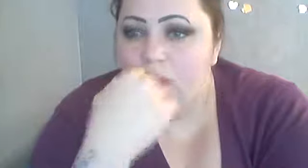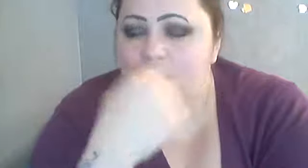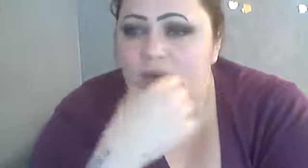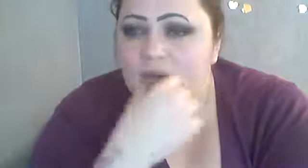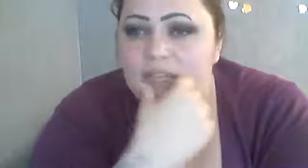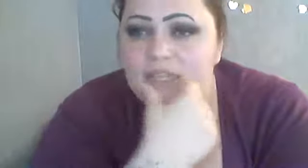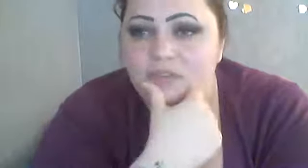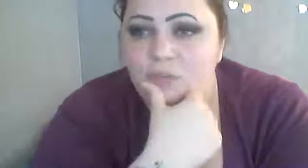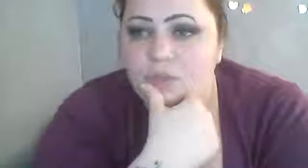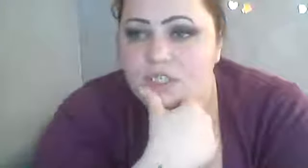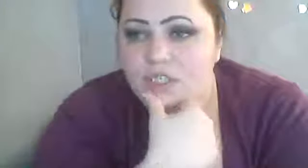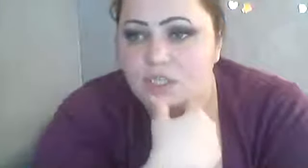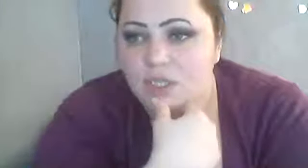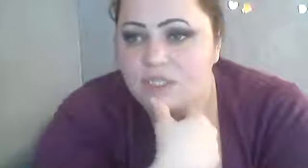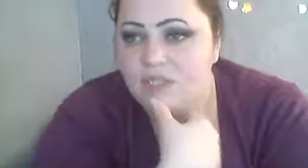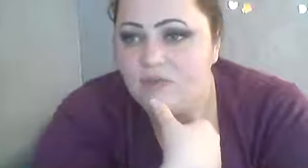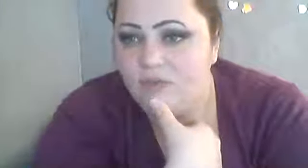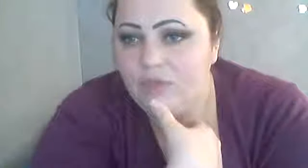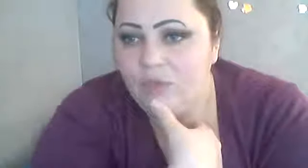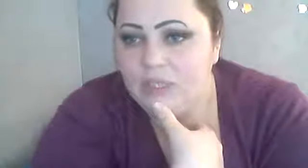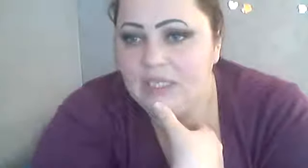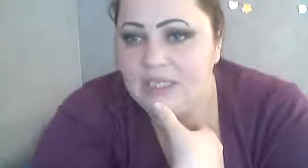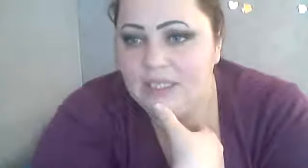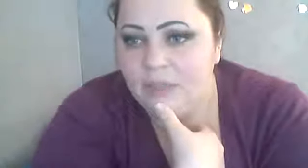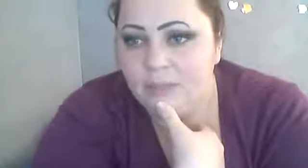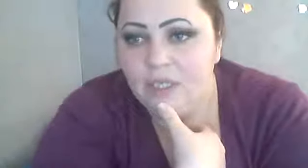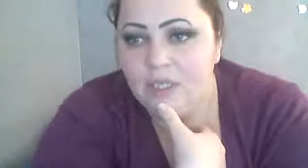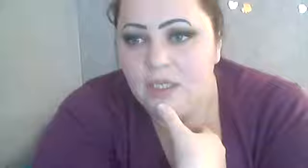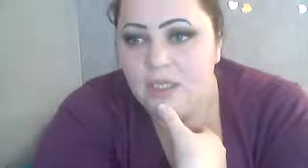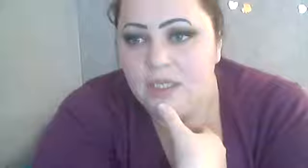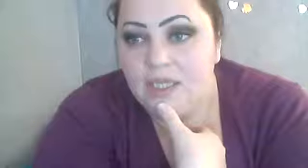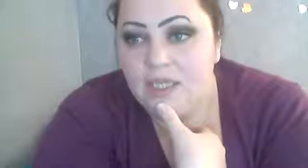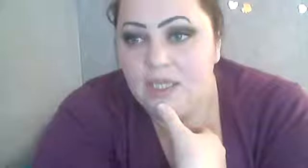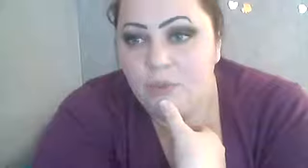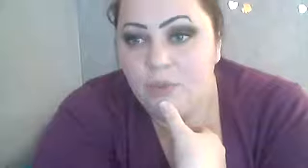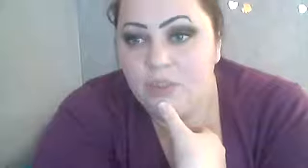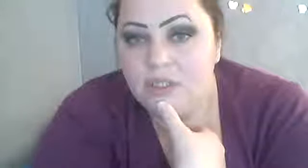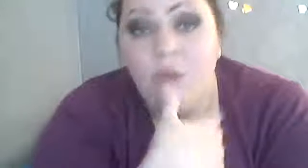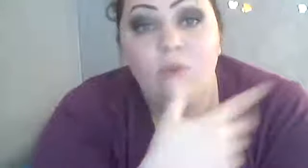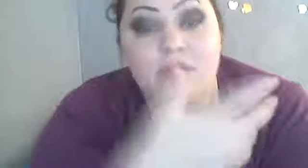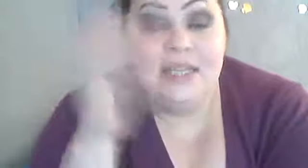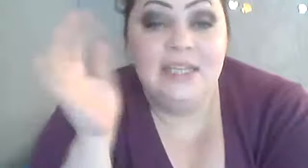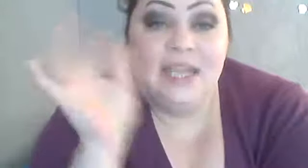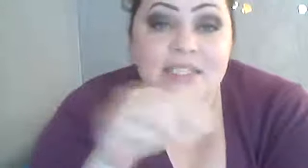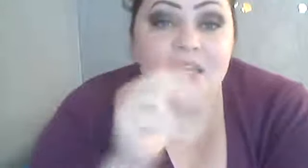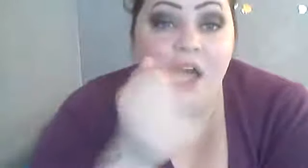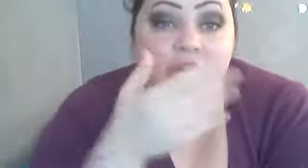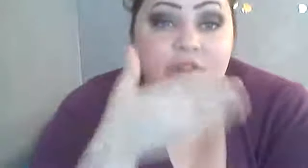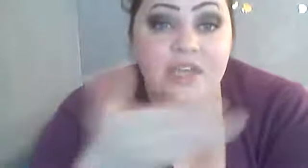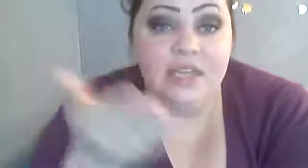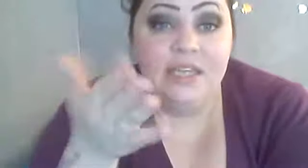Is it okay to leave some words in our songs even if we don't really need them? That they are important. Well, see, and that's the other thing that